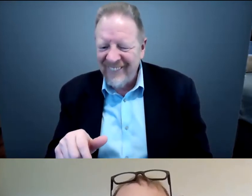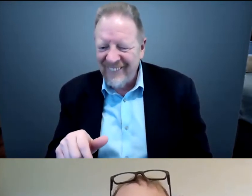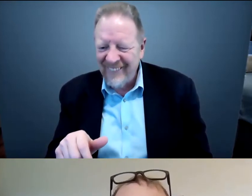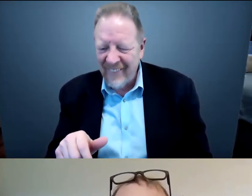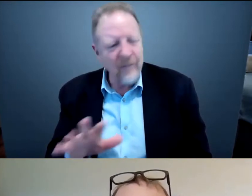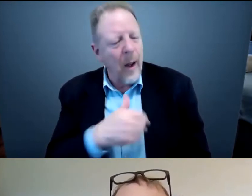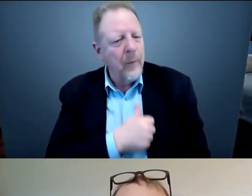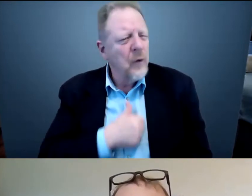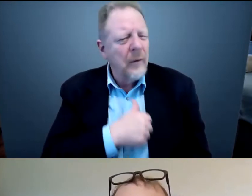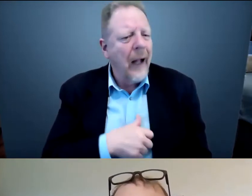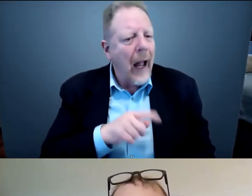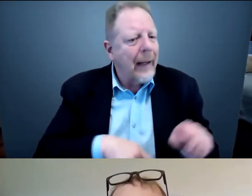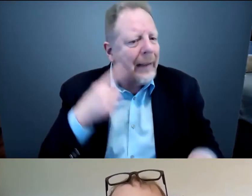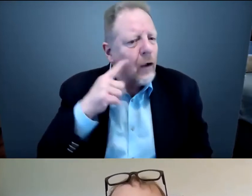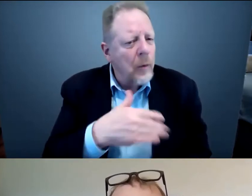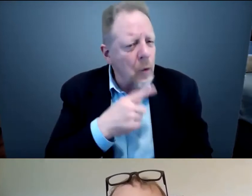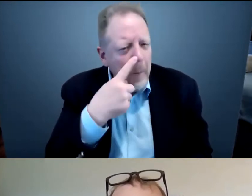I'm sorry, could you repeat the question?